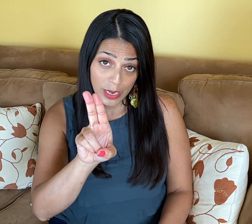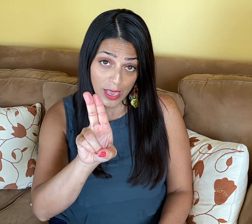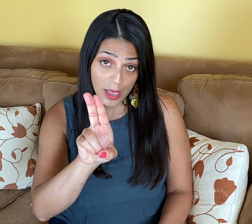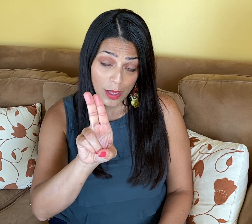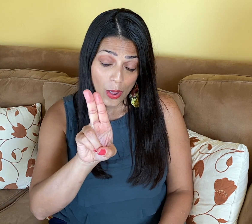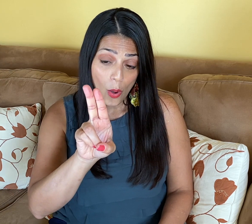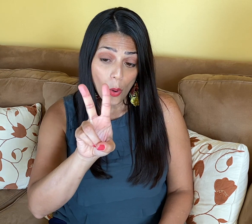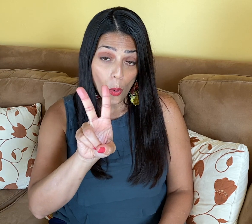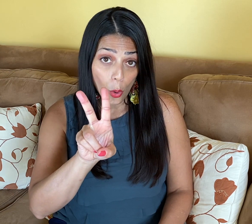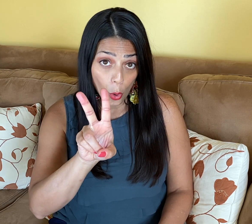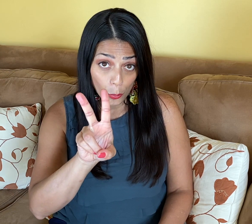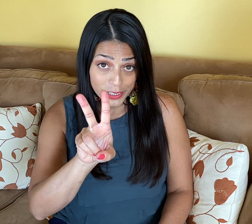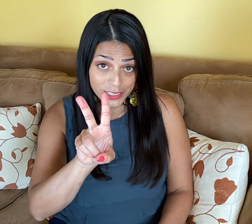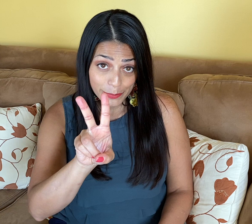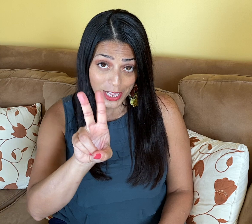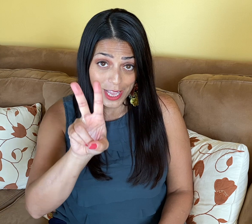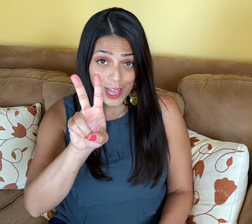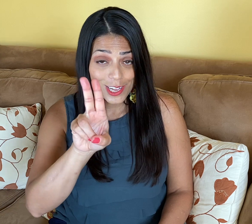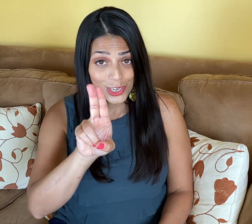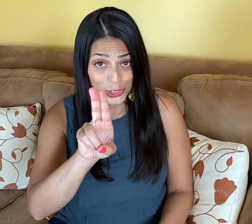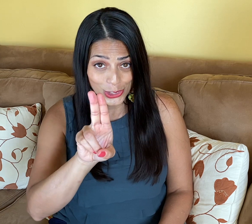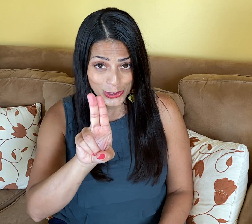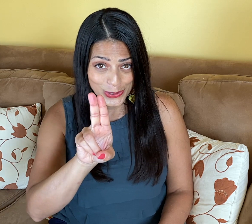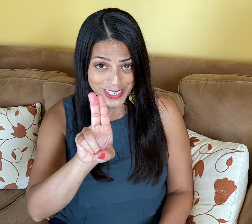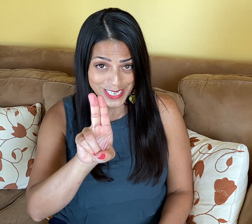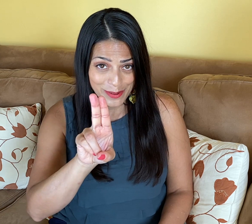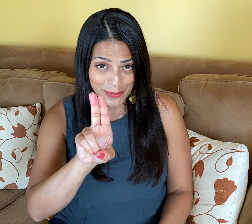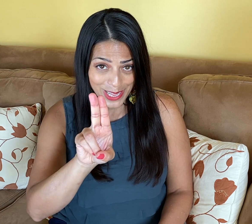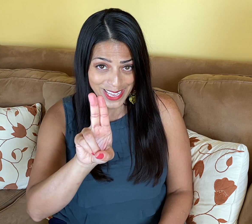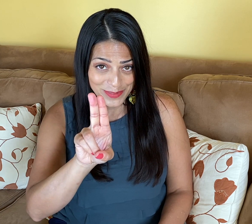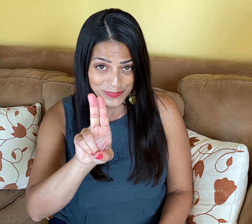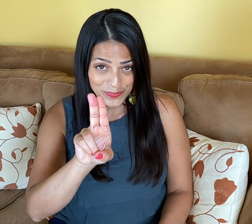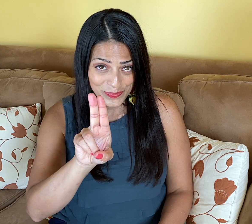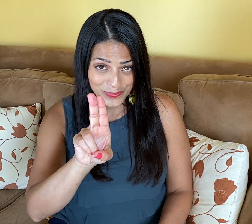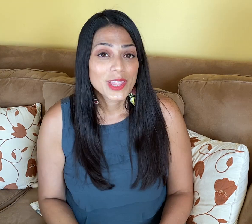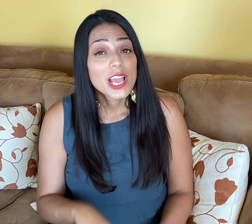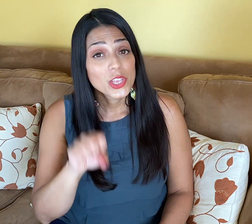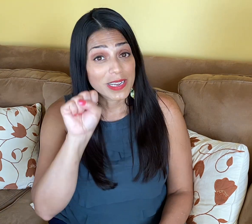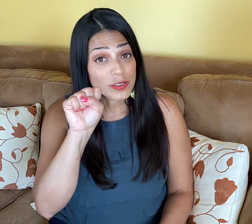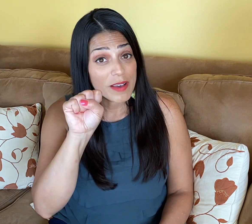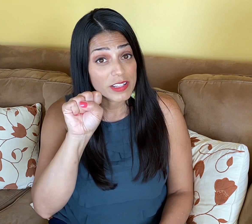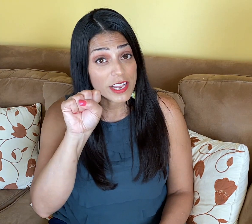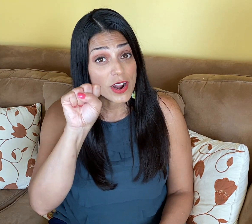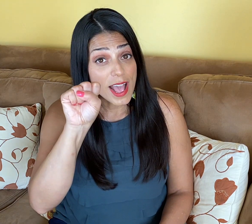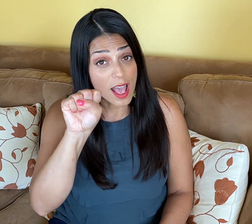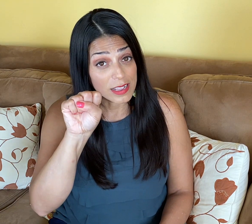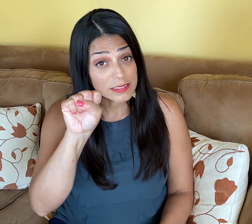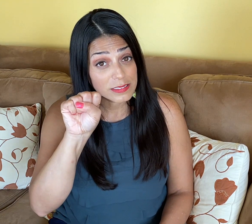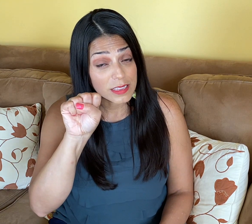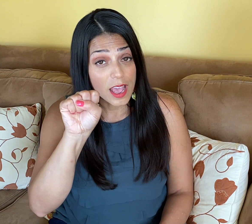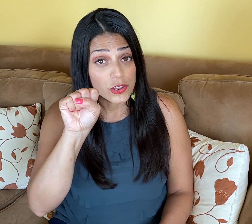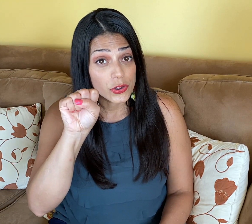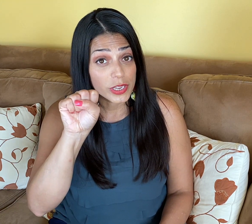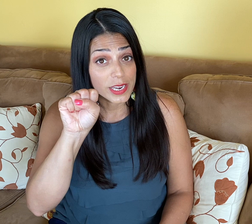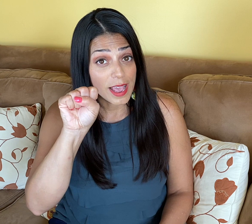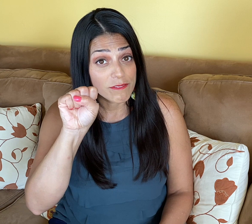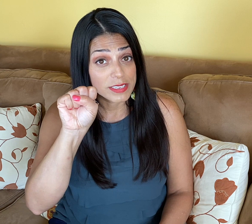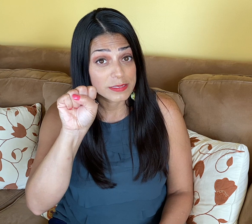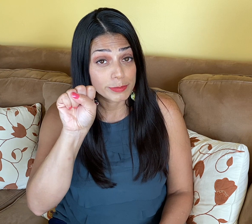umbrella, open the umbrella, close the umbrella. You also have the letter S, and you can have this be